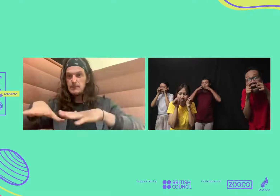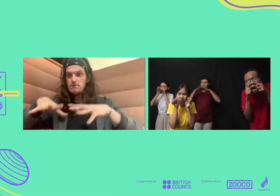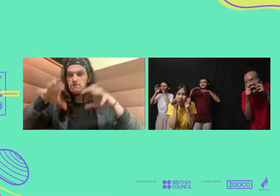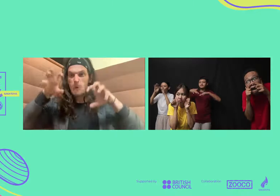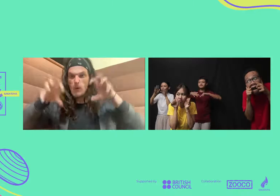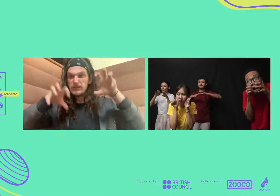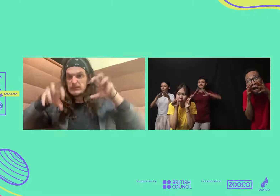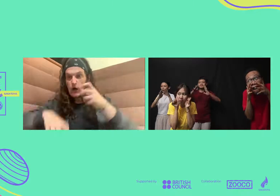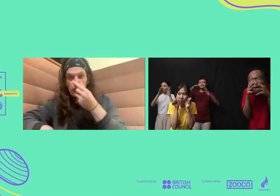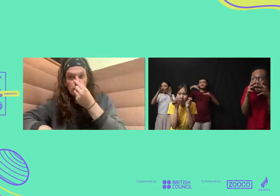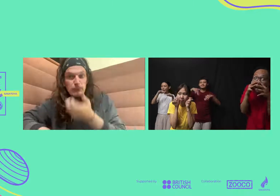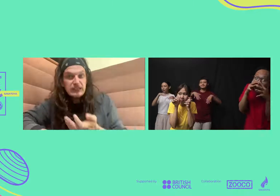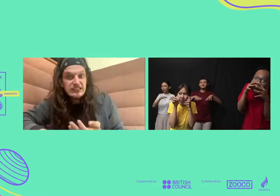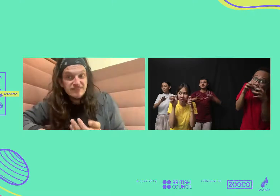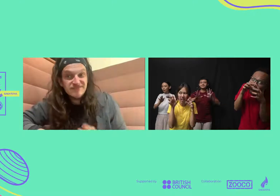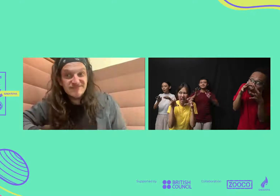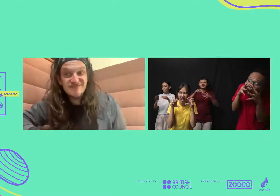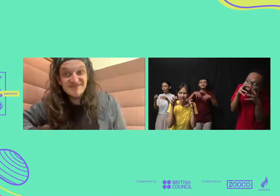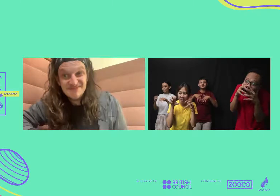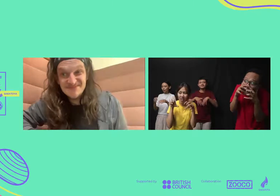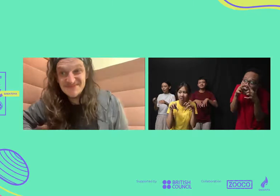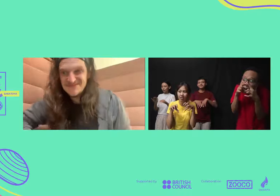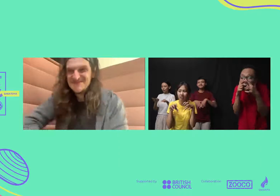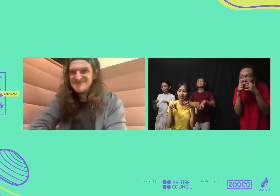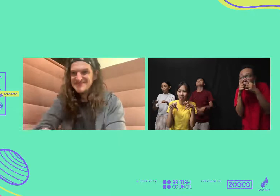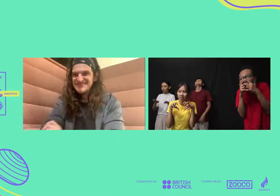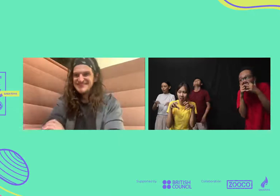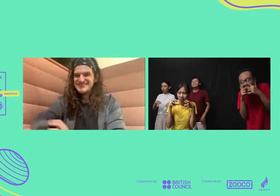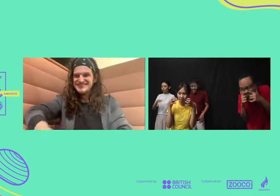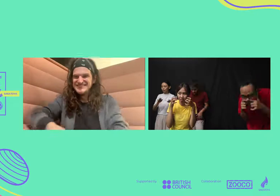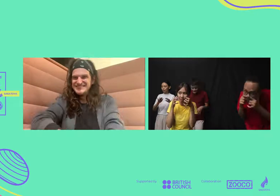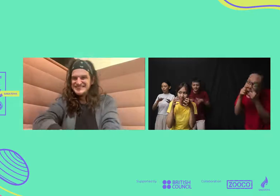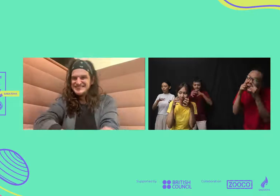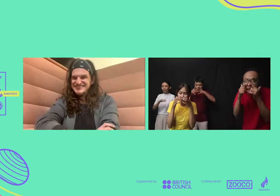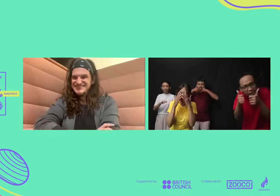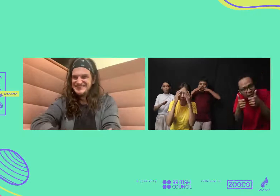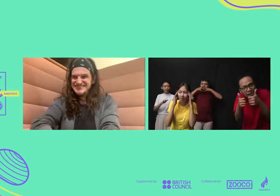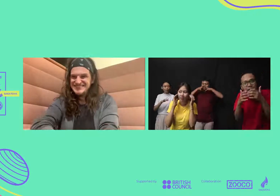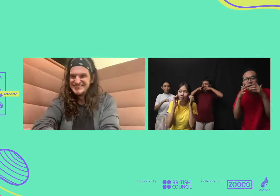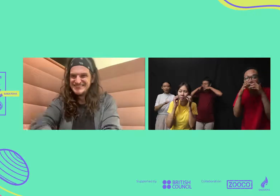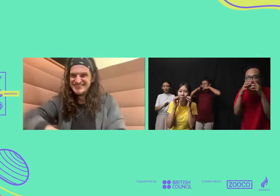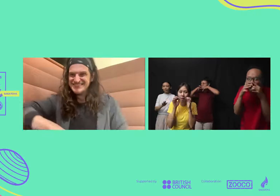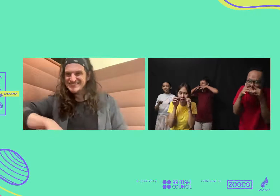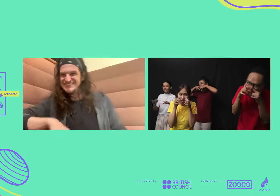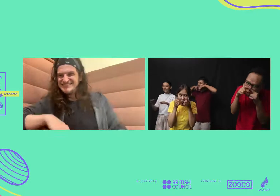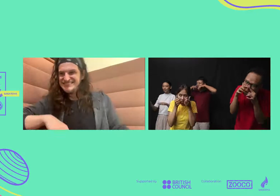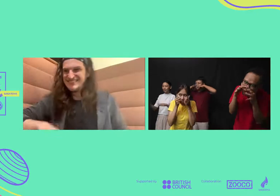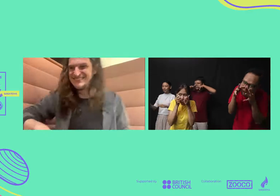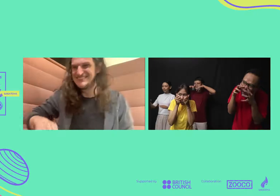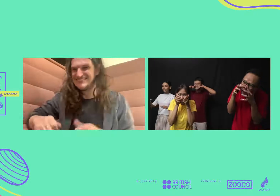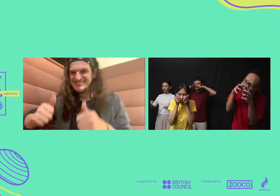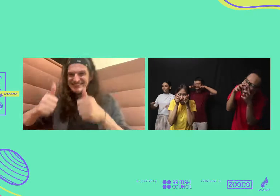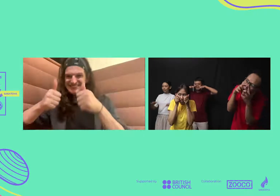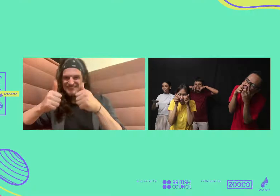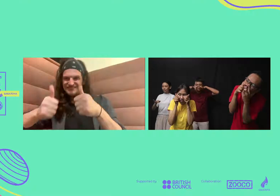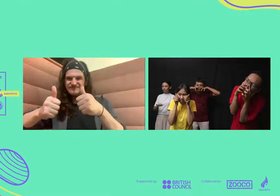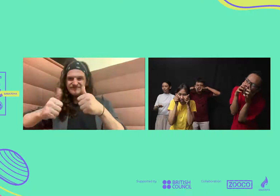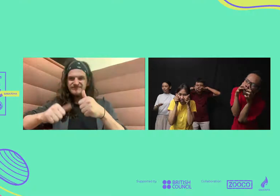It could be the sea, a sea monster perhaps, a monster that's come from the depths of the sea.